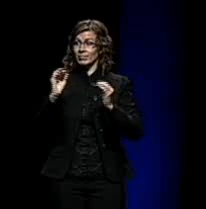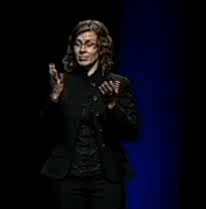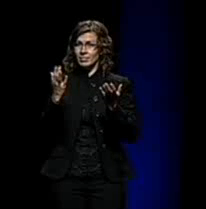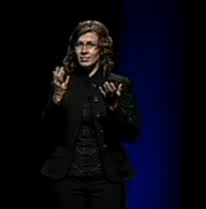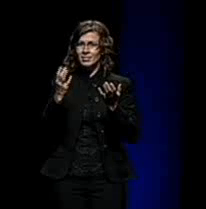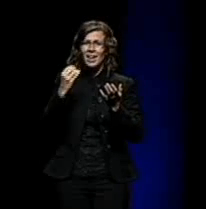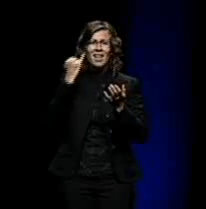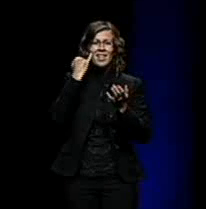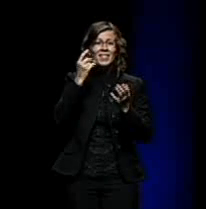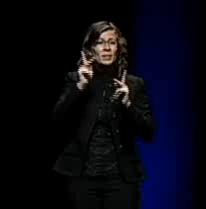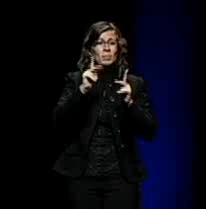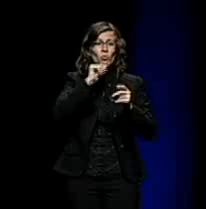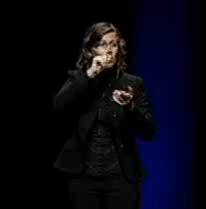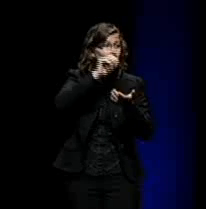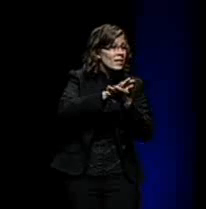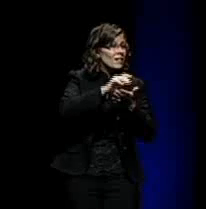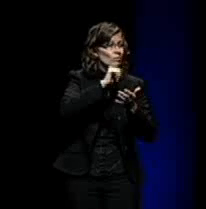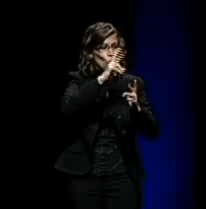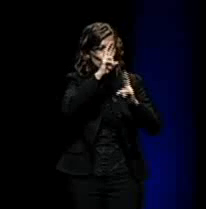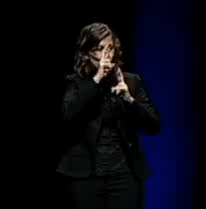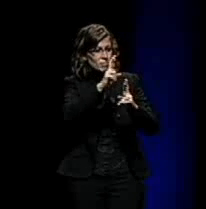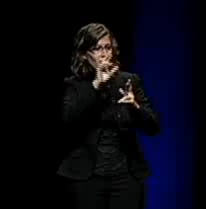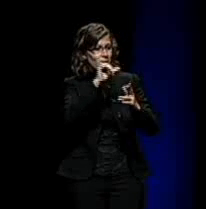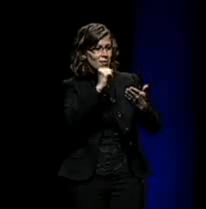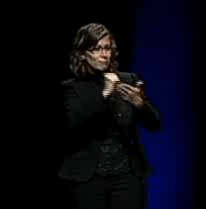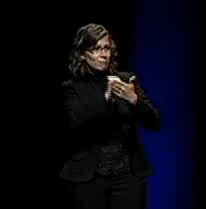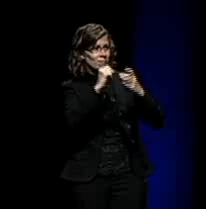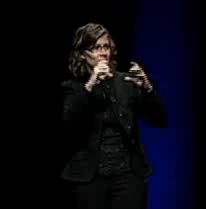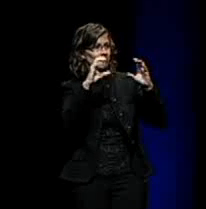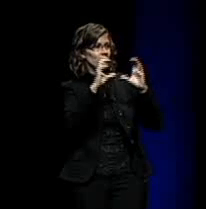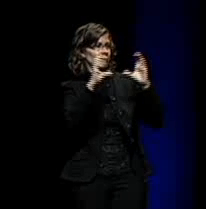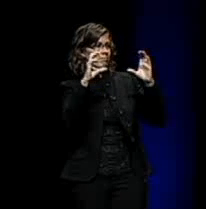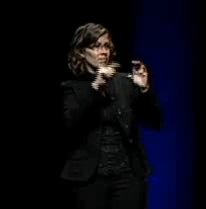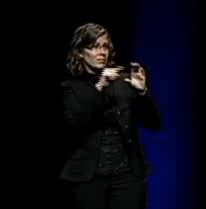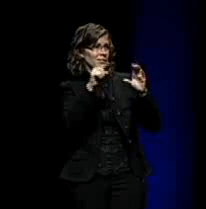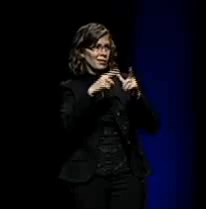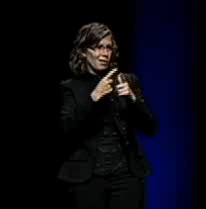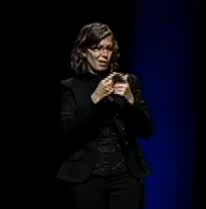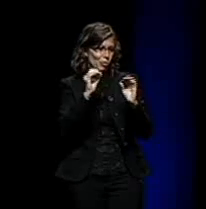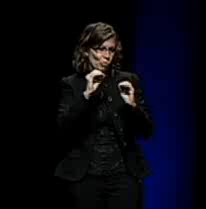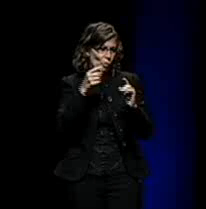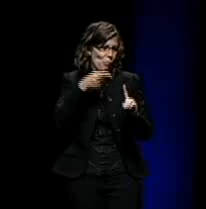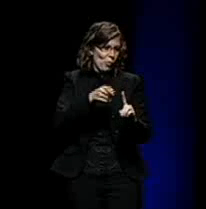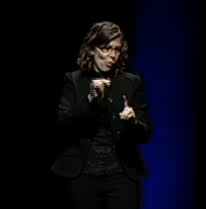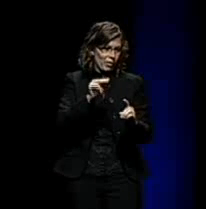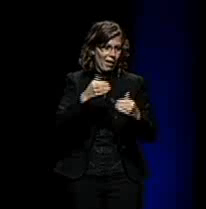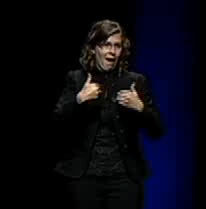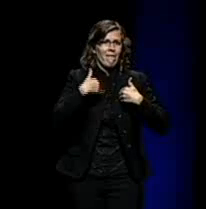value, then no one respects the credential, and there's no reason to even have it.